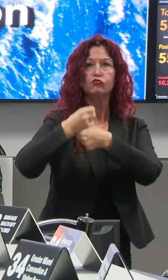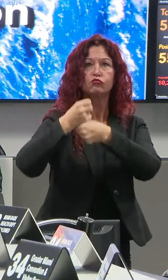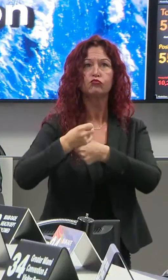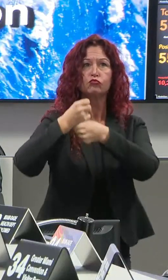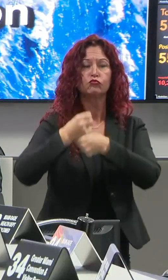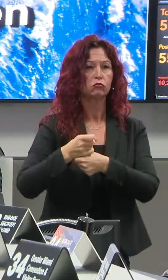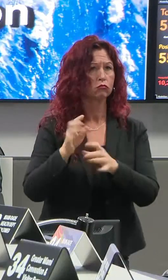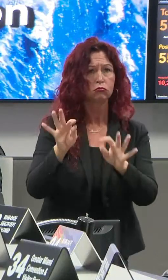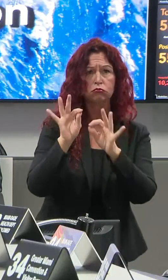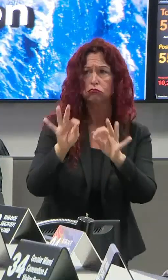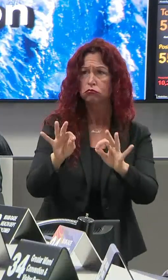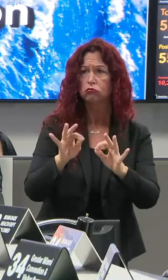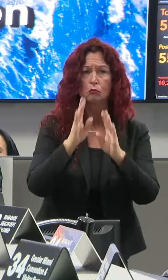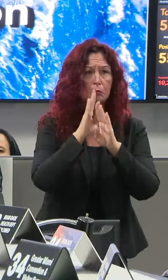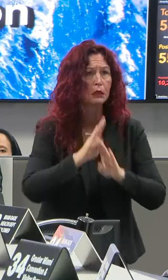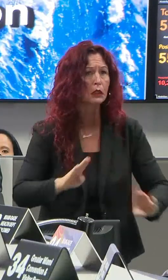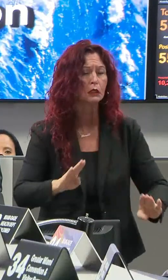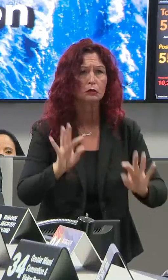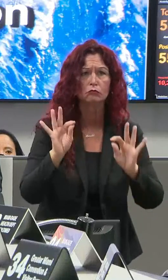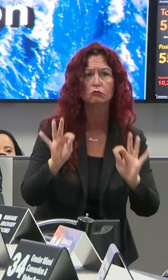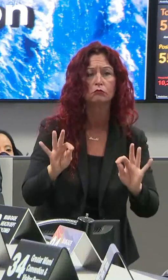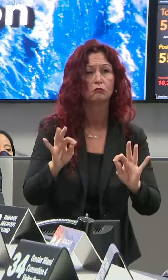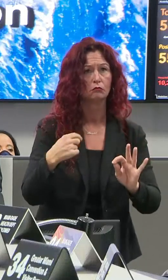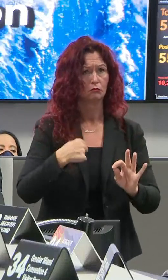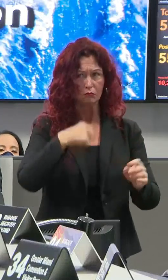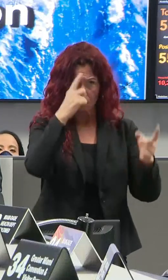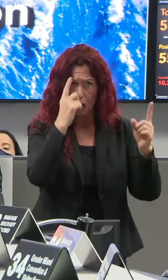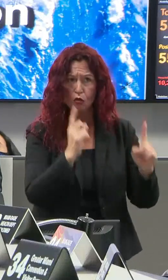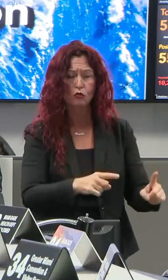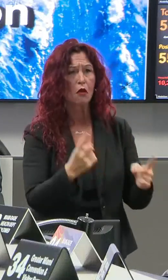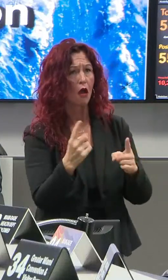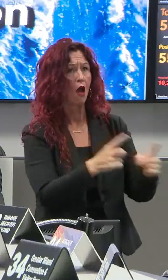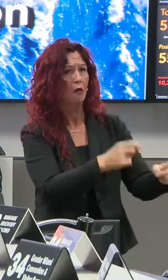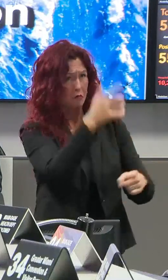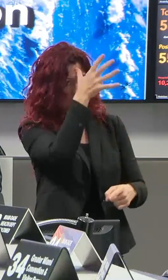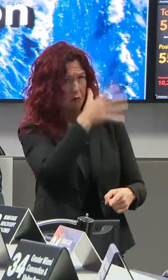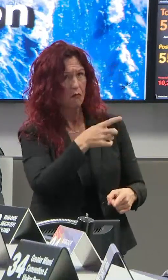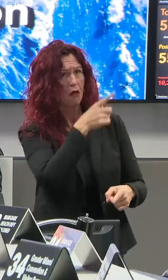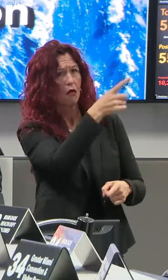that what happened to Mr. Floyd was an assault on his rights, and the officers